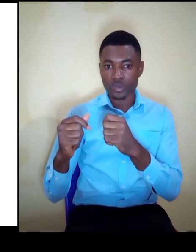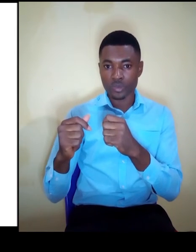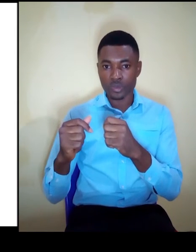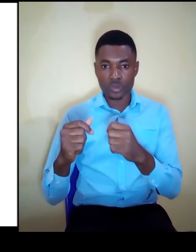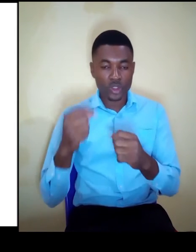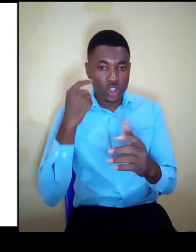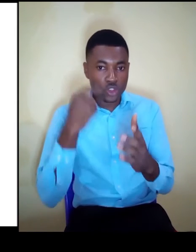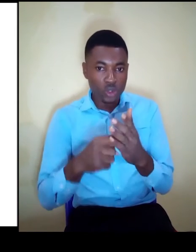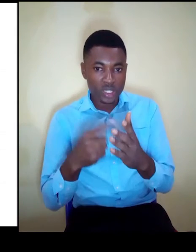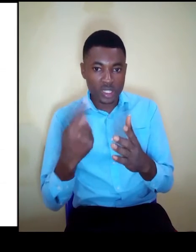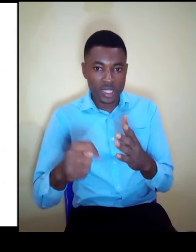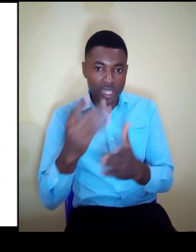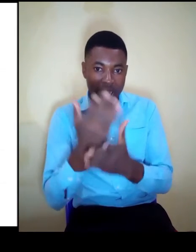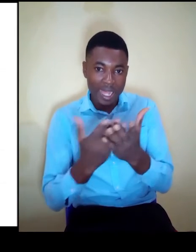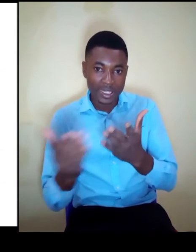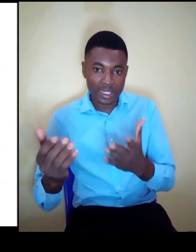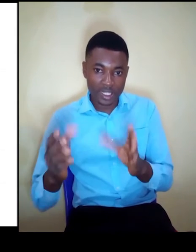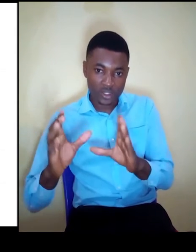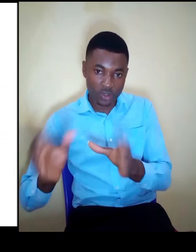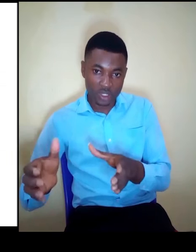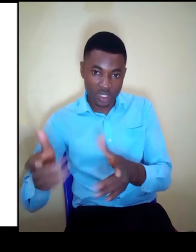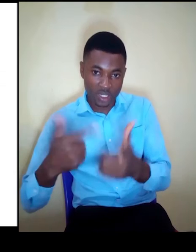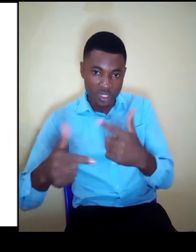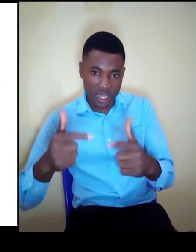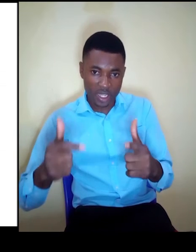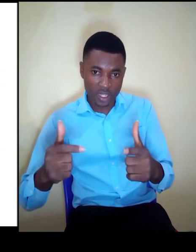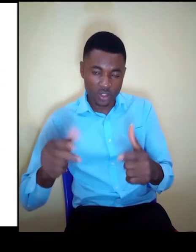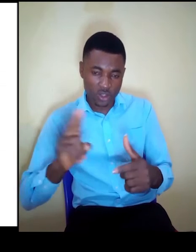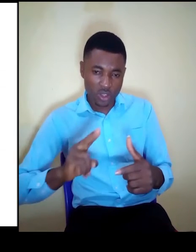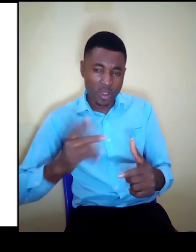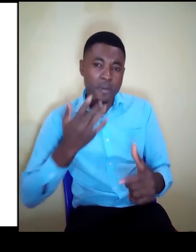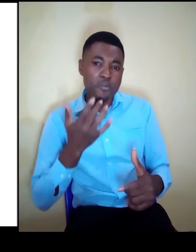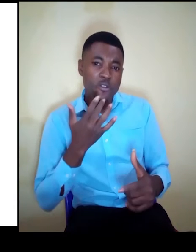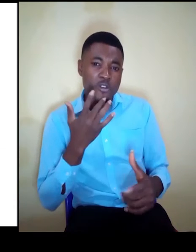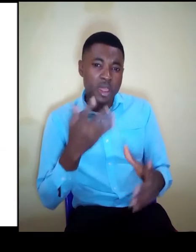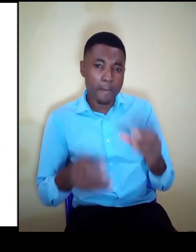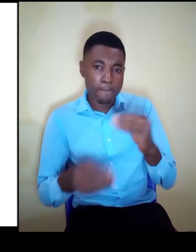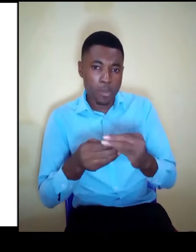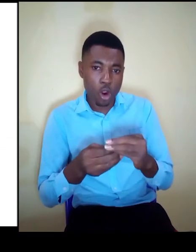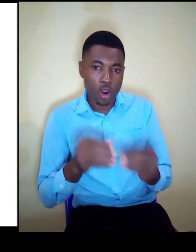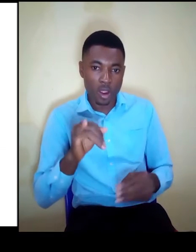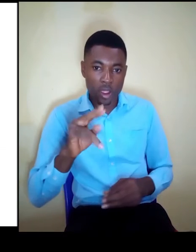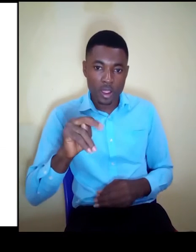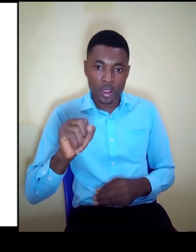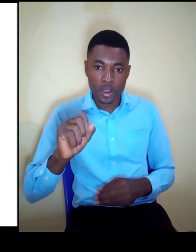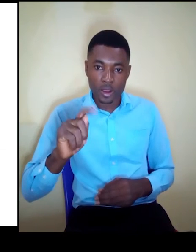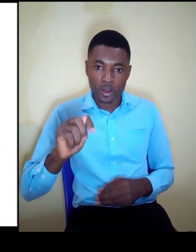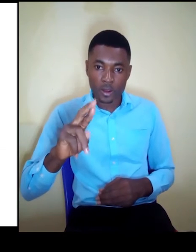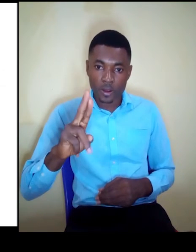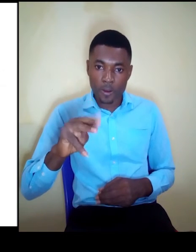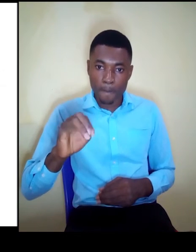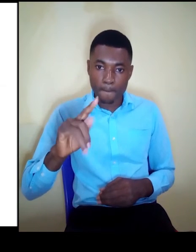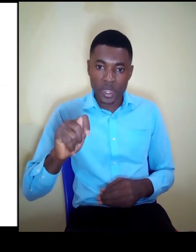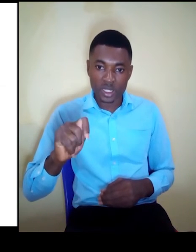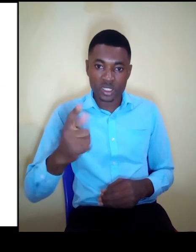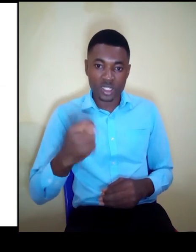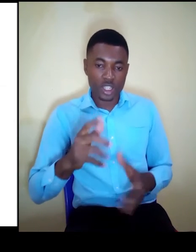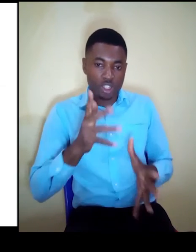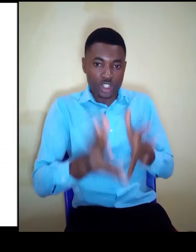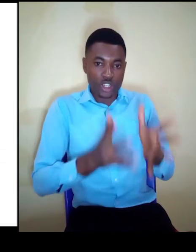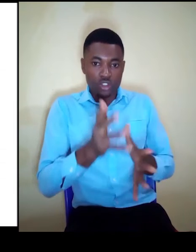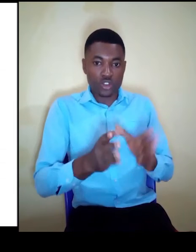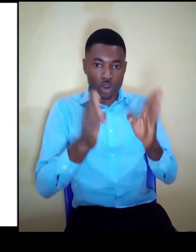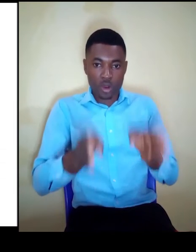see signers preferring more instrument and gesturers preferring more handling. Also, we could see that the